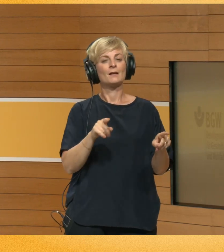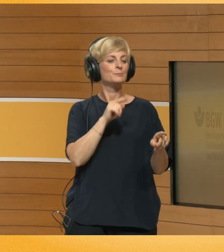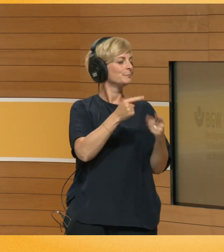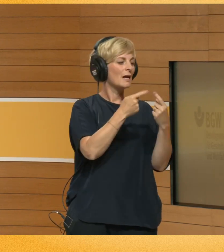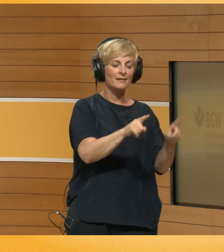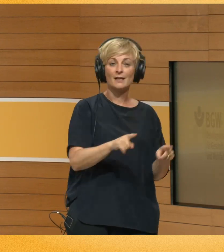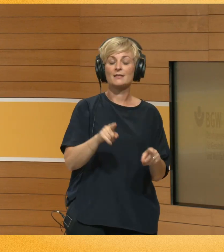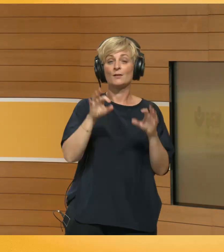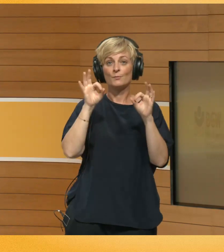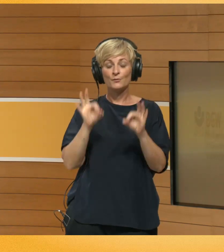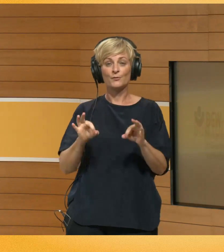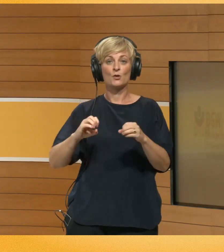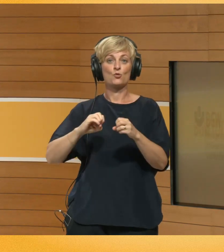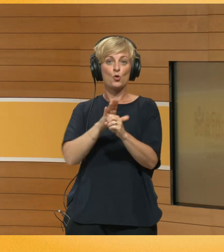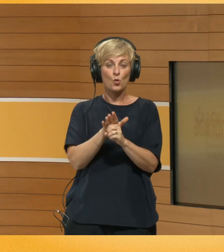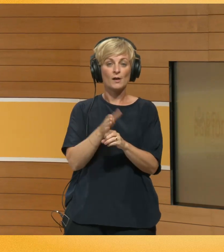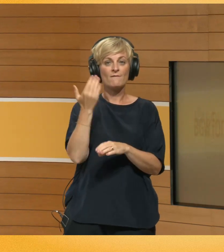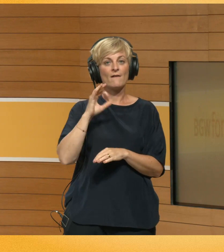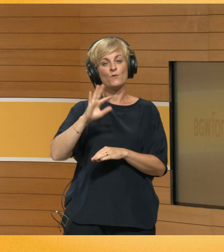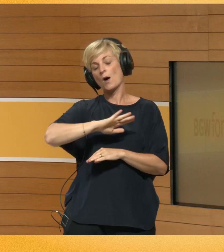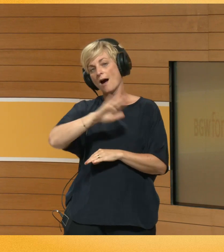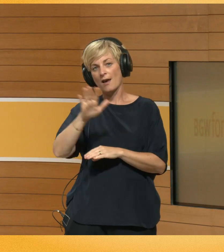country was seeking the same remedy.